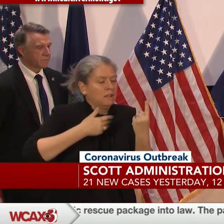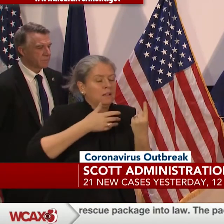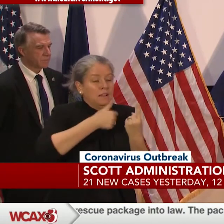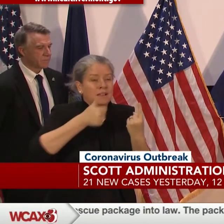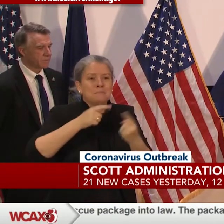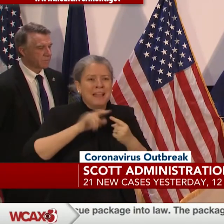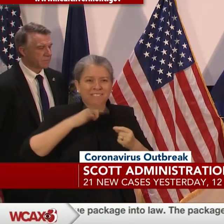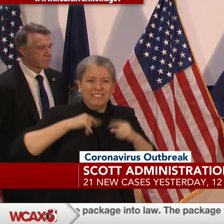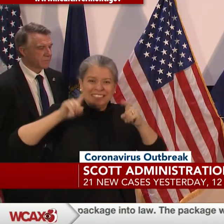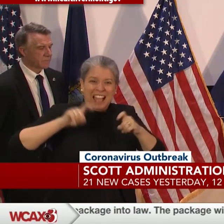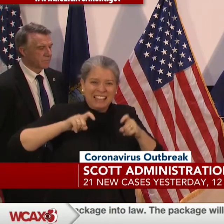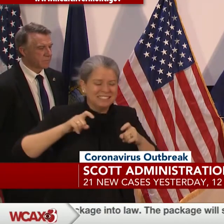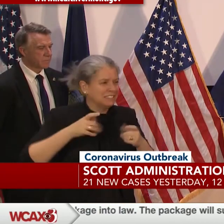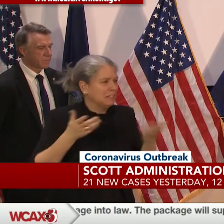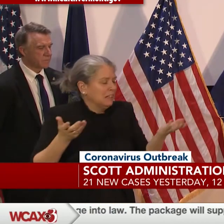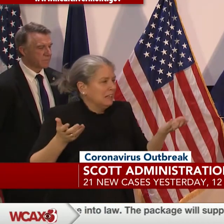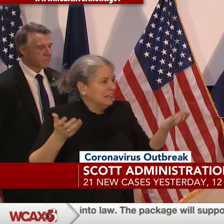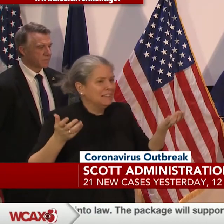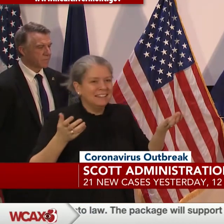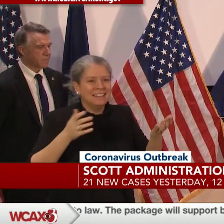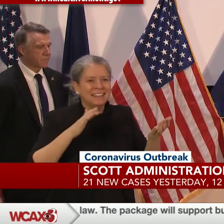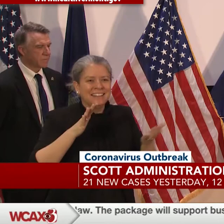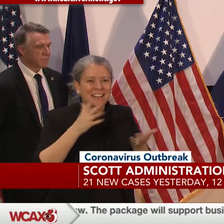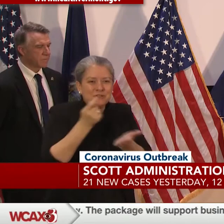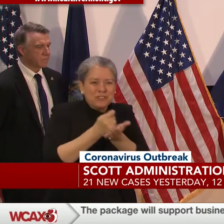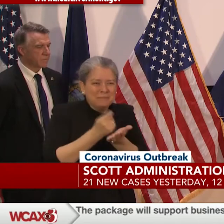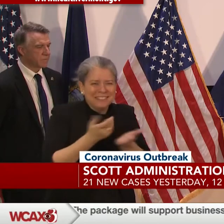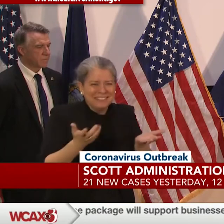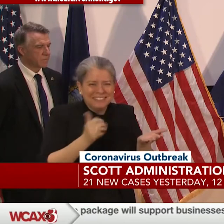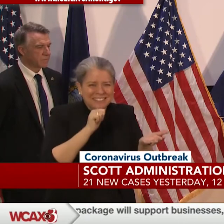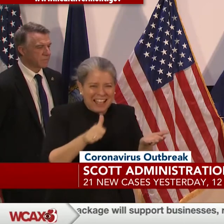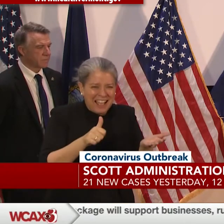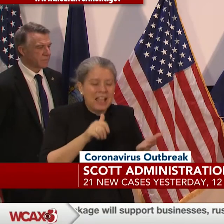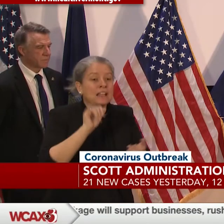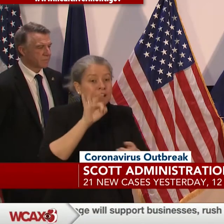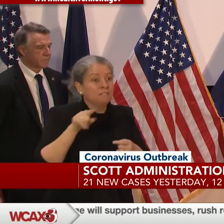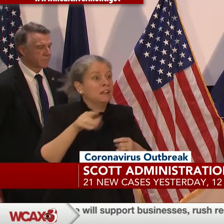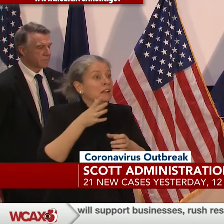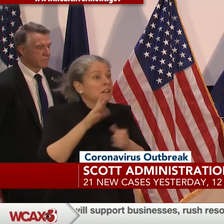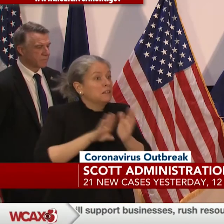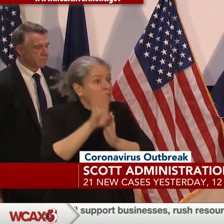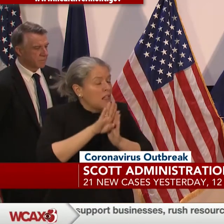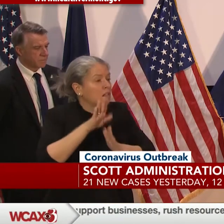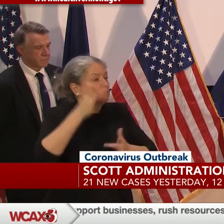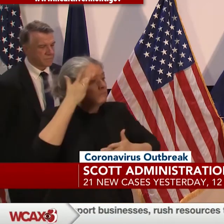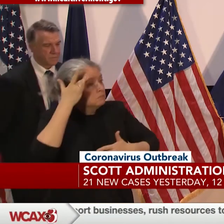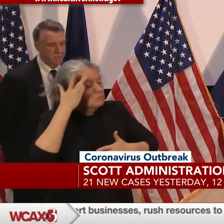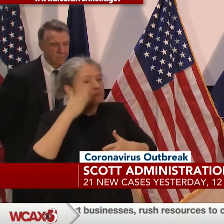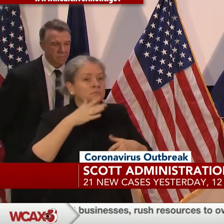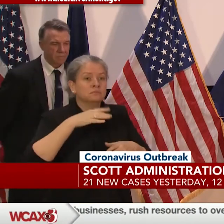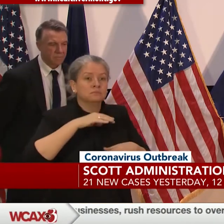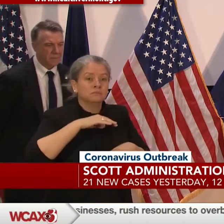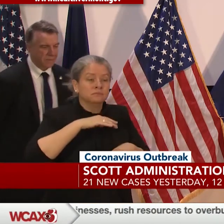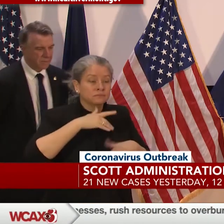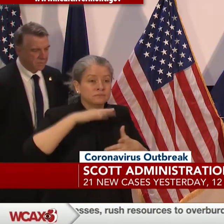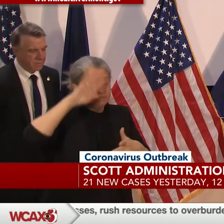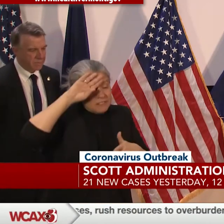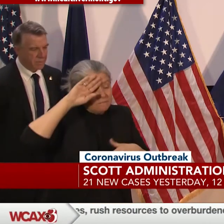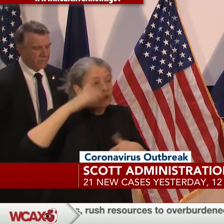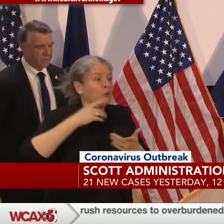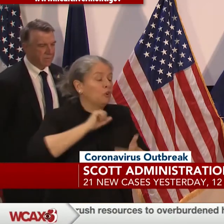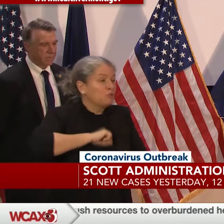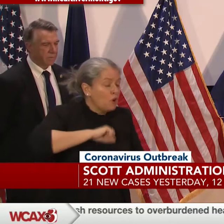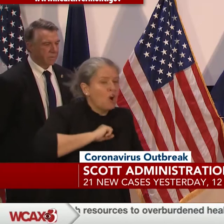treatment, and testing will occur for those who become symptomatic in consultation with their healthcare providers.